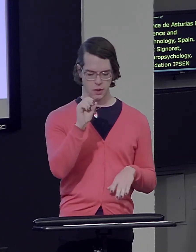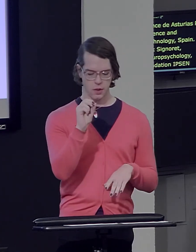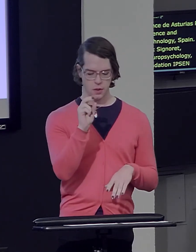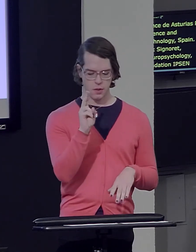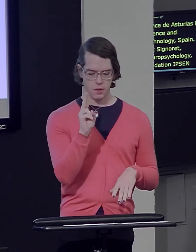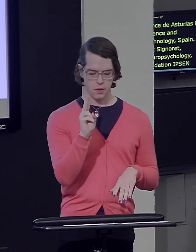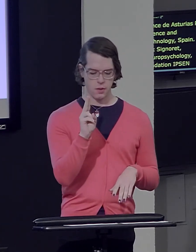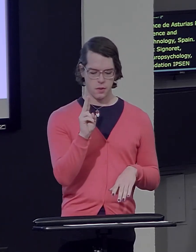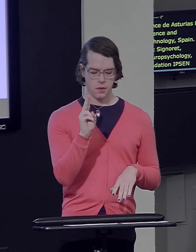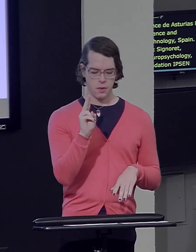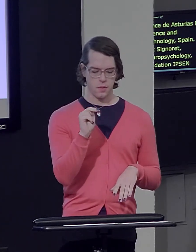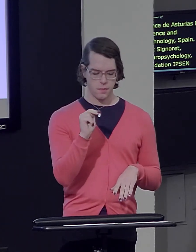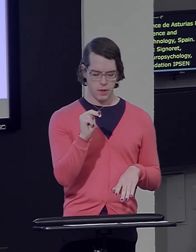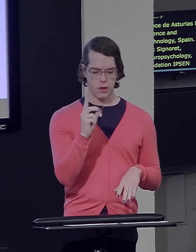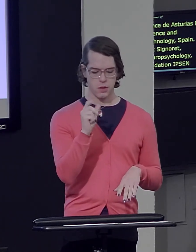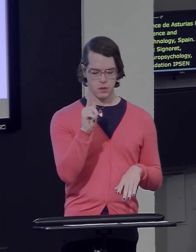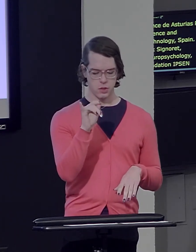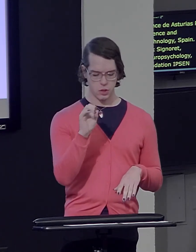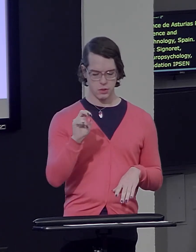Neuropsychology